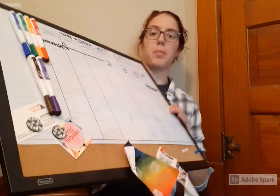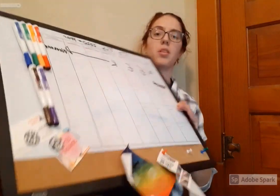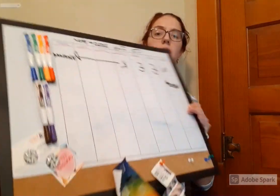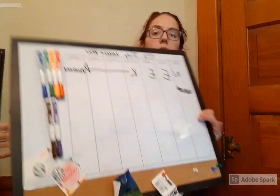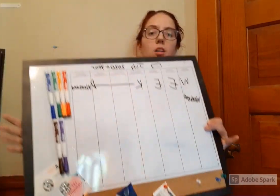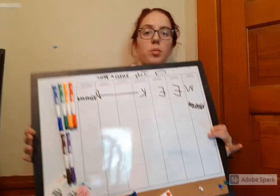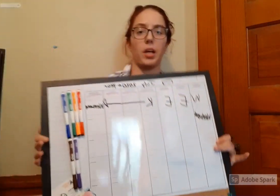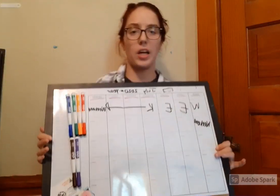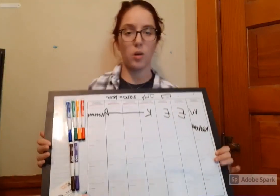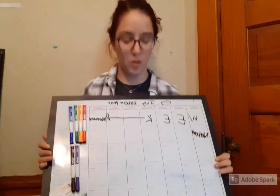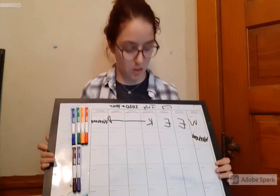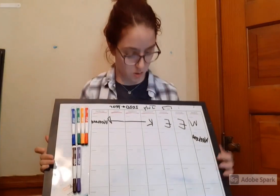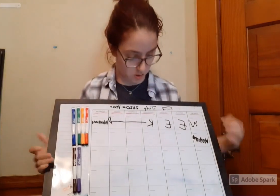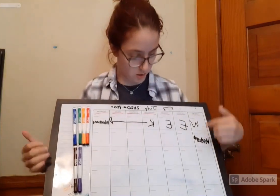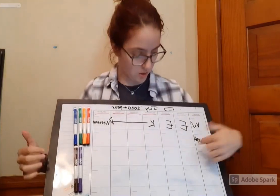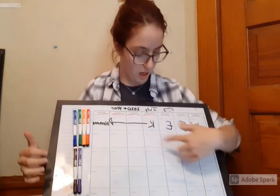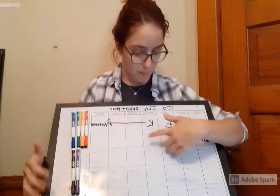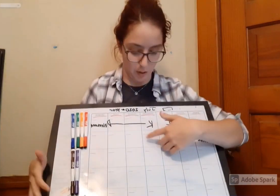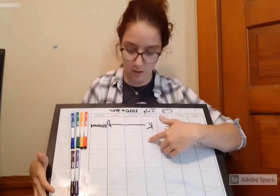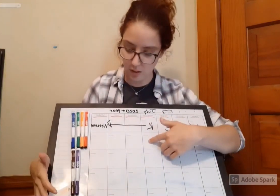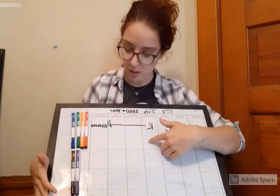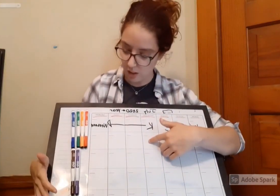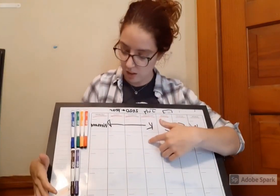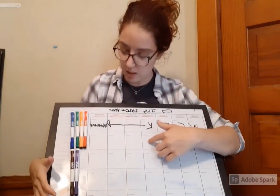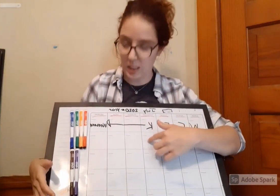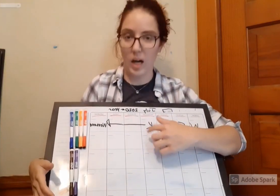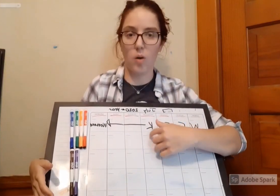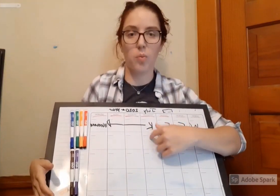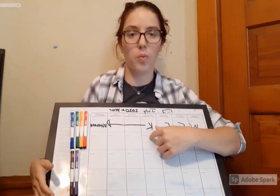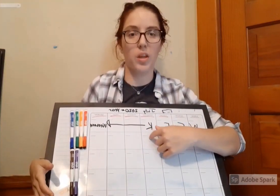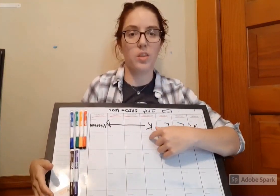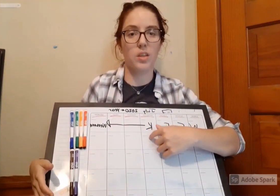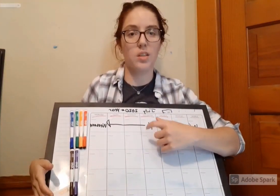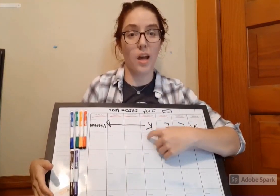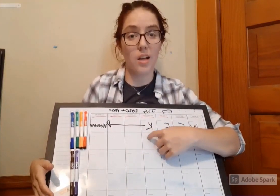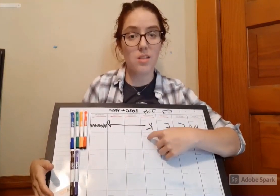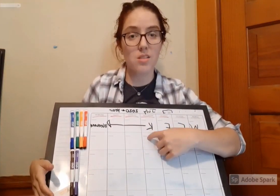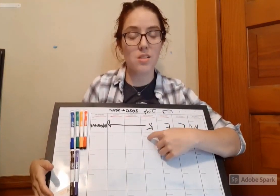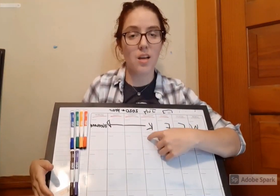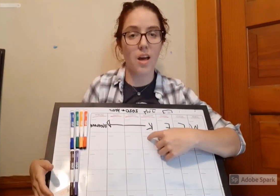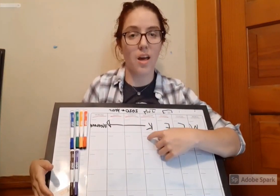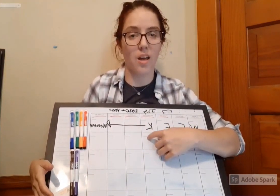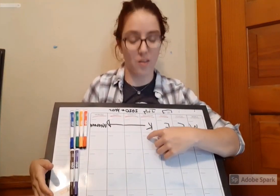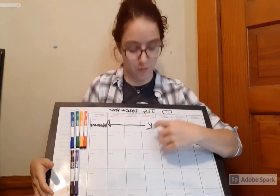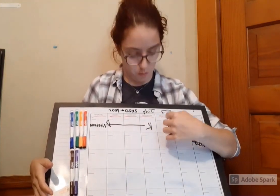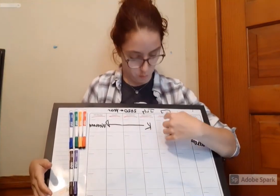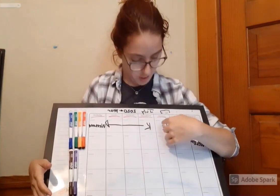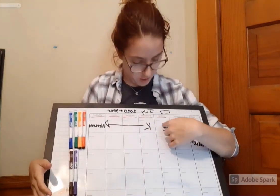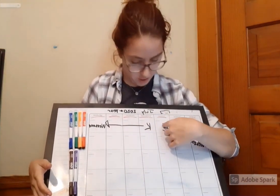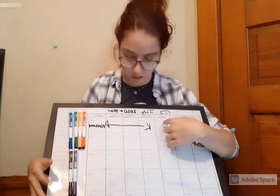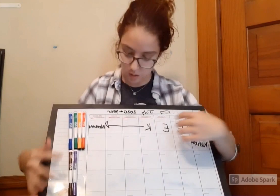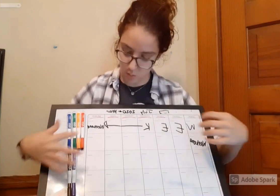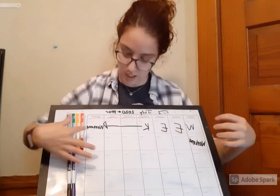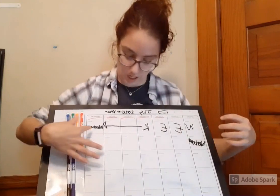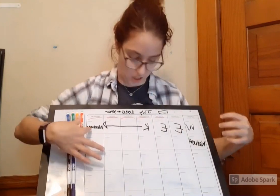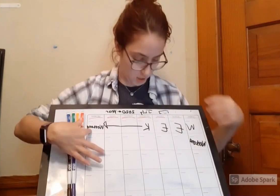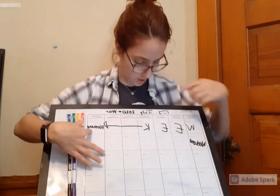monthly calendar, but I kind of only use this top part to help with the days and for week and weekend and